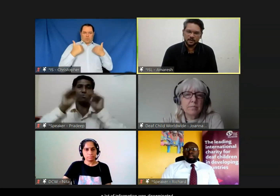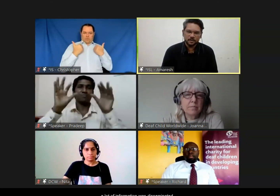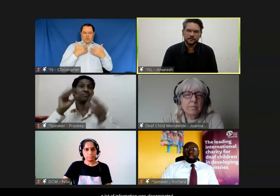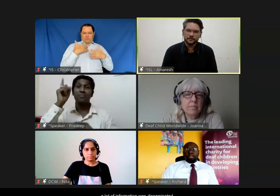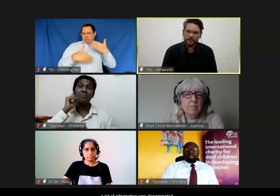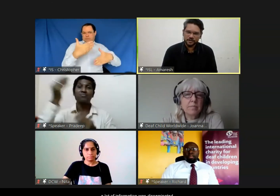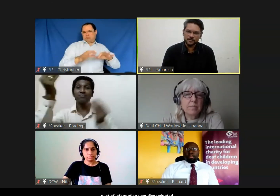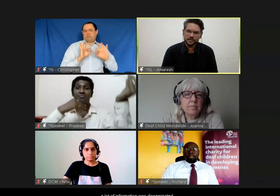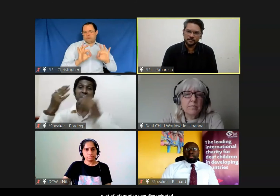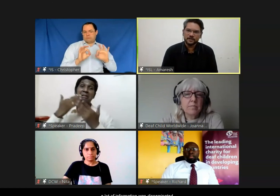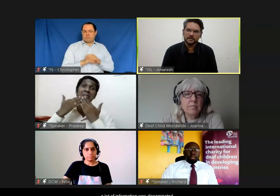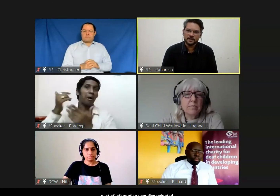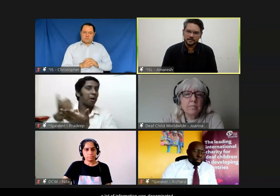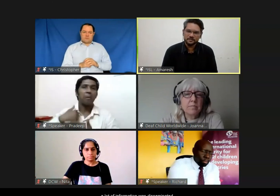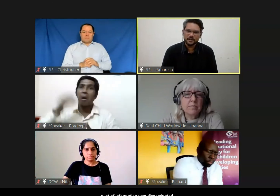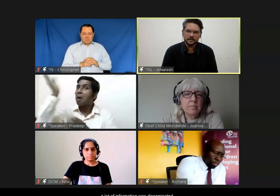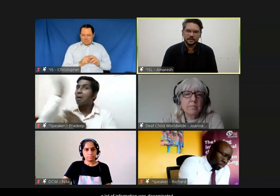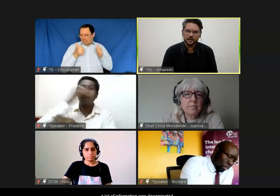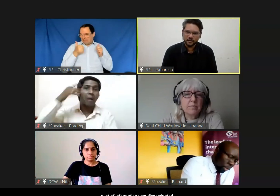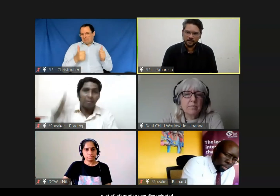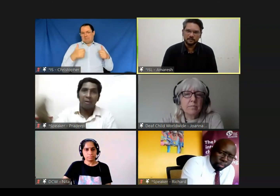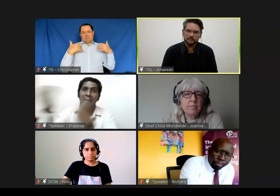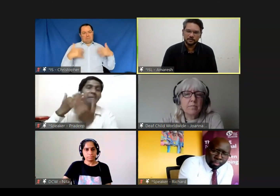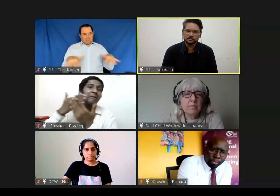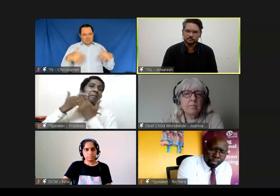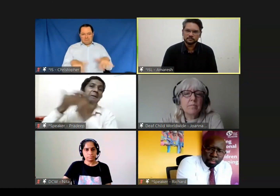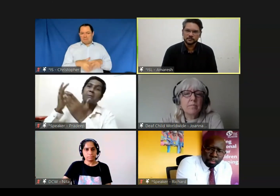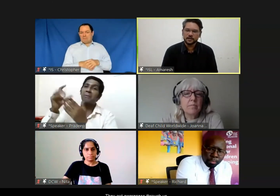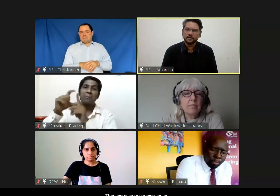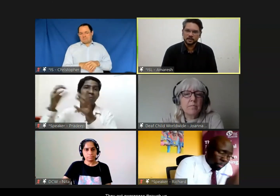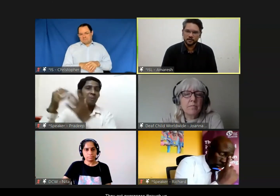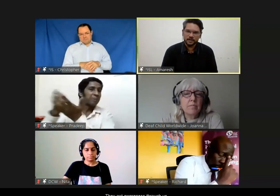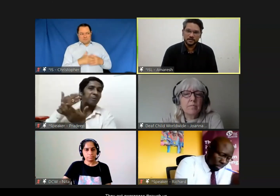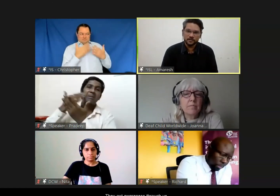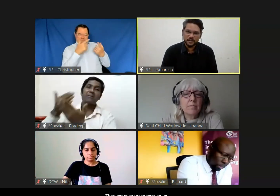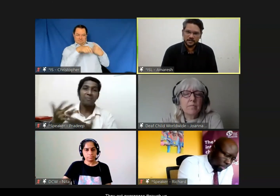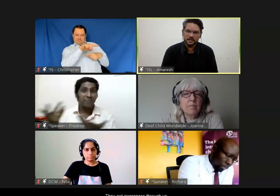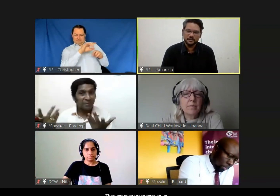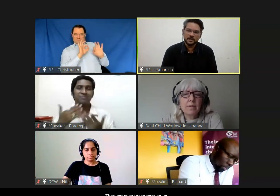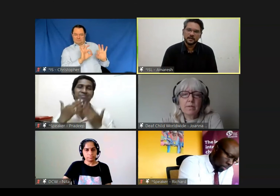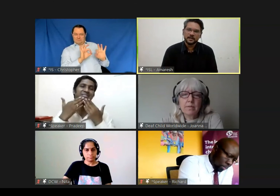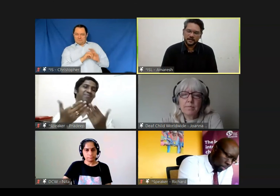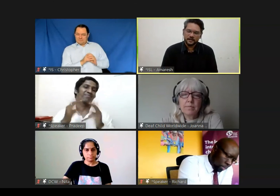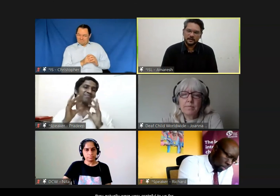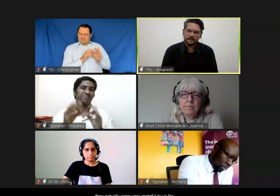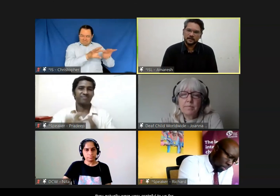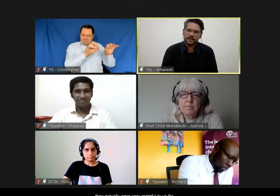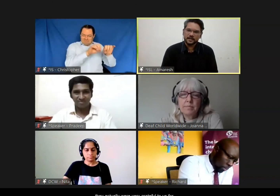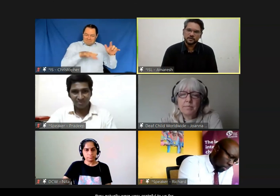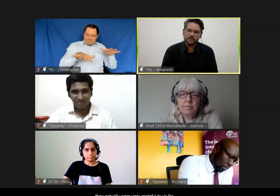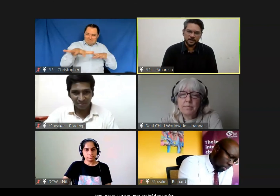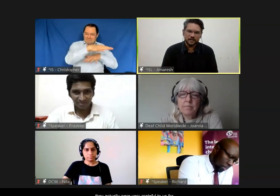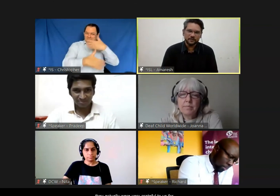so a lot of information was generated and disseminated, and they got awareness through us. And